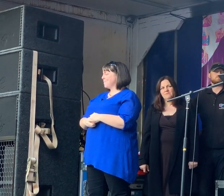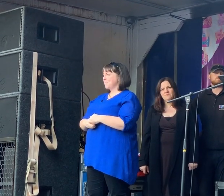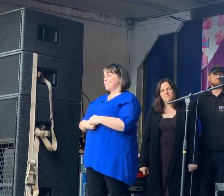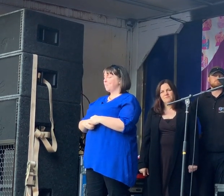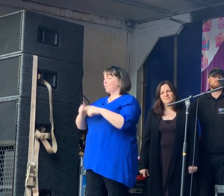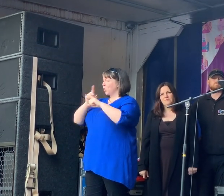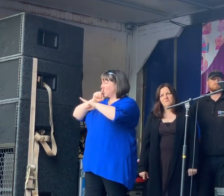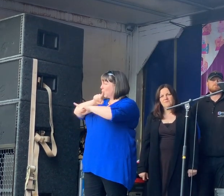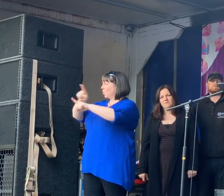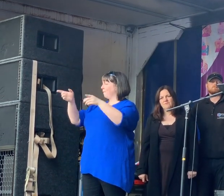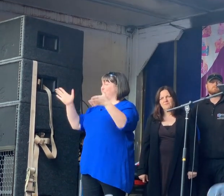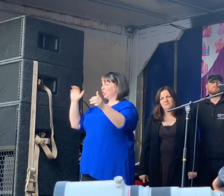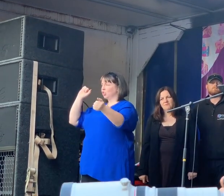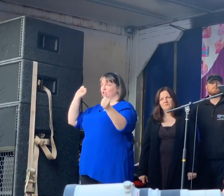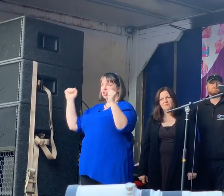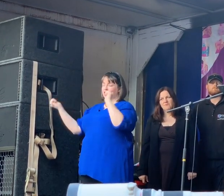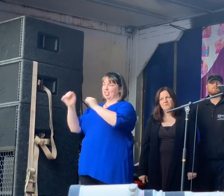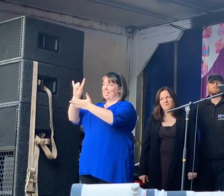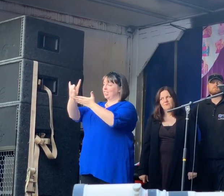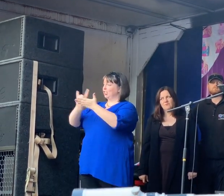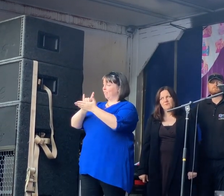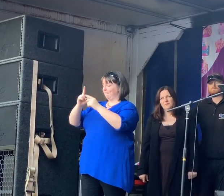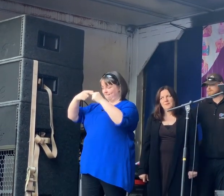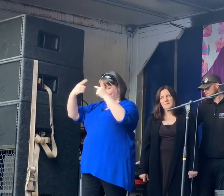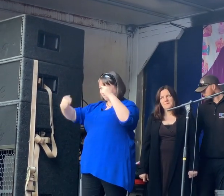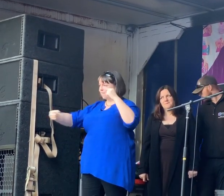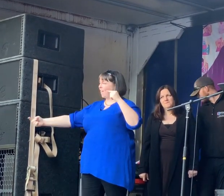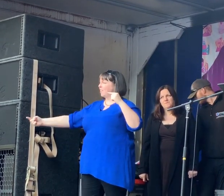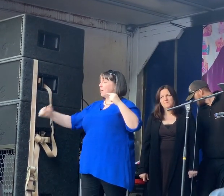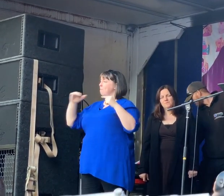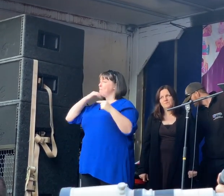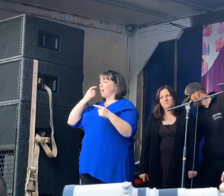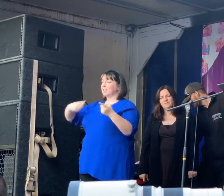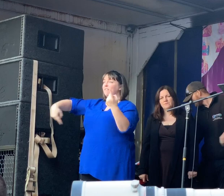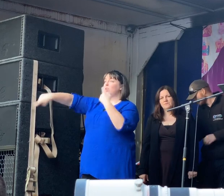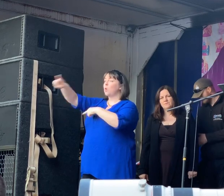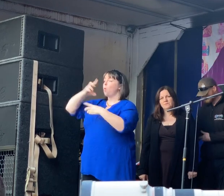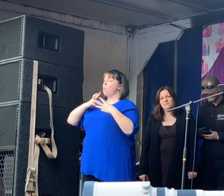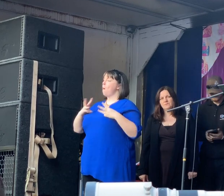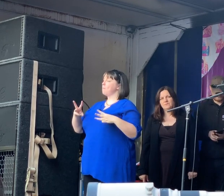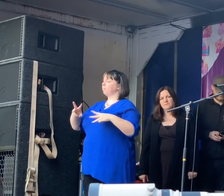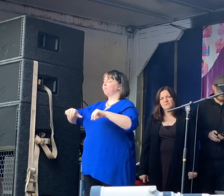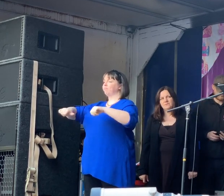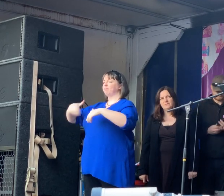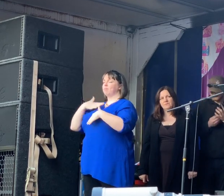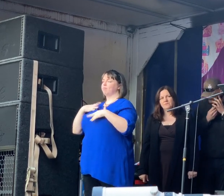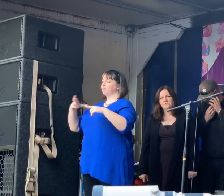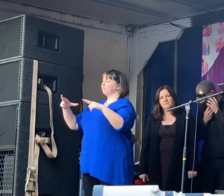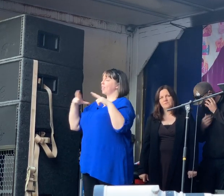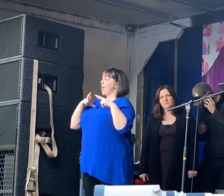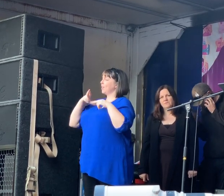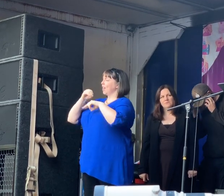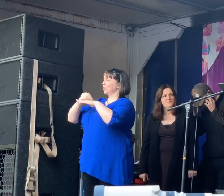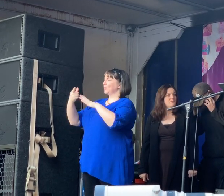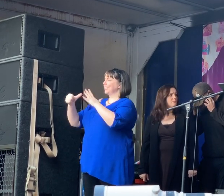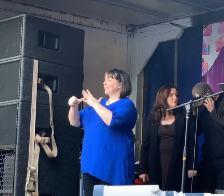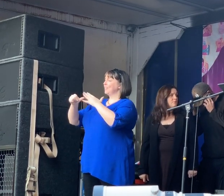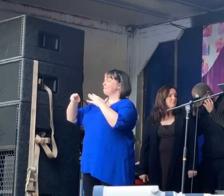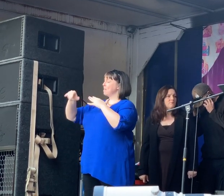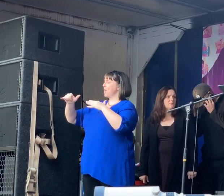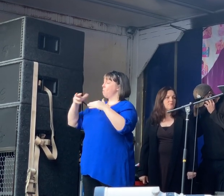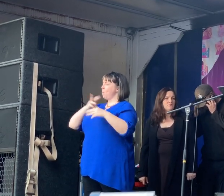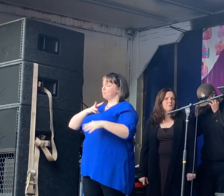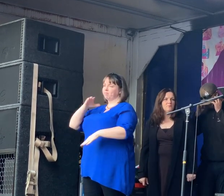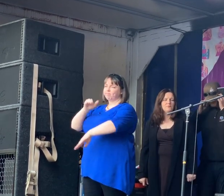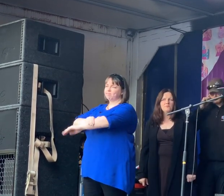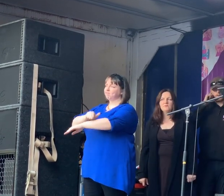You changed the face of history forever. Because of you, women held their heads high on May 26th. They walked these